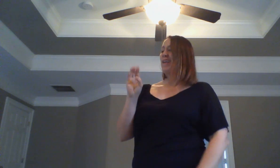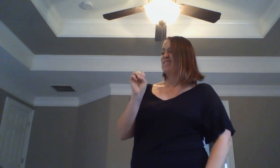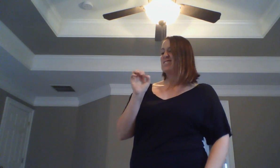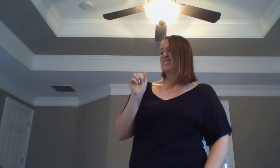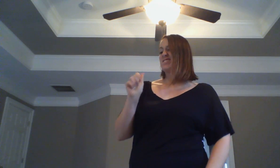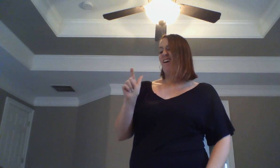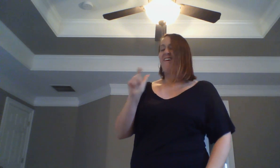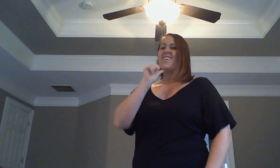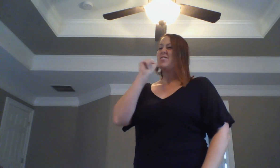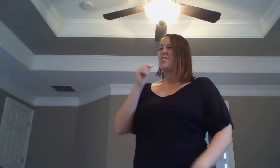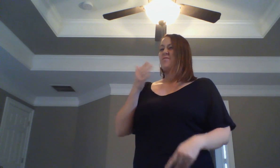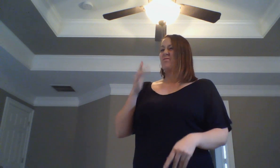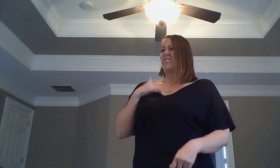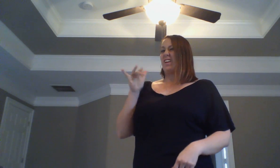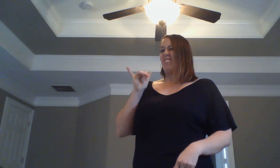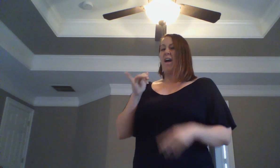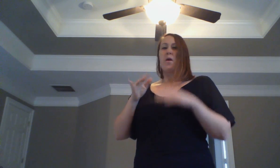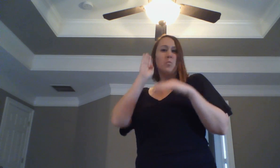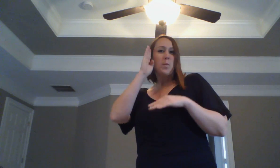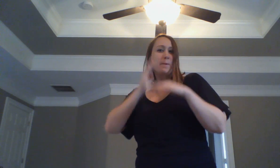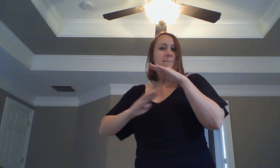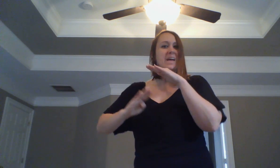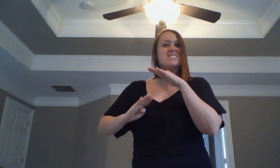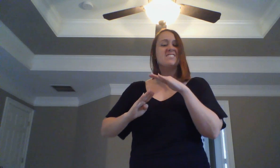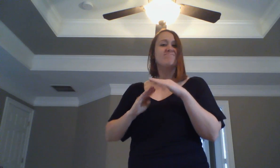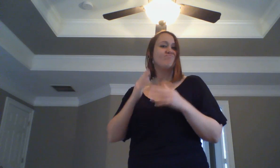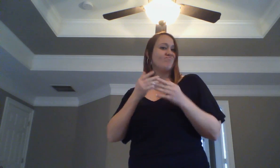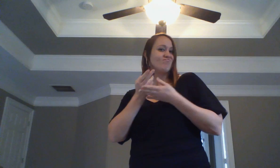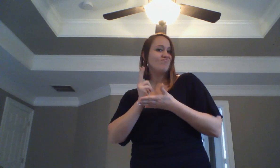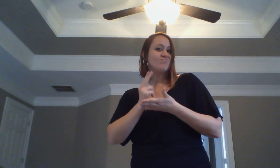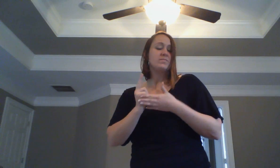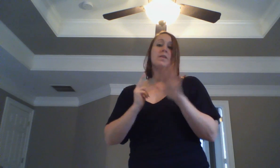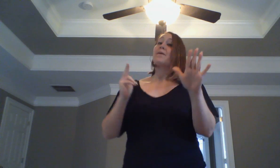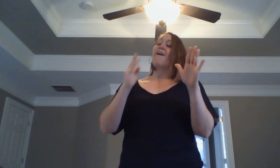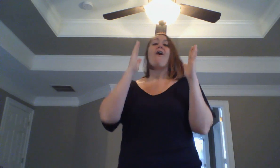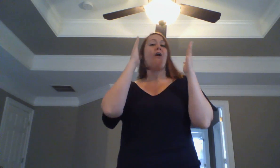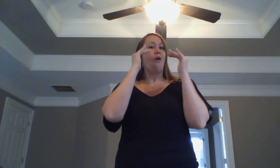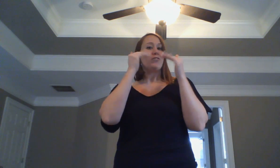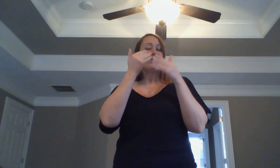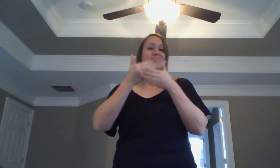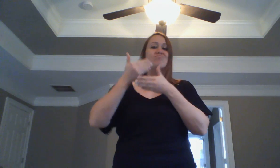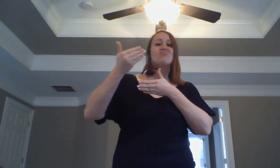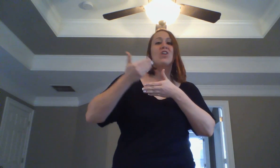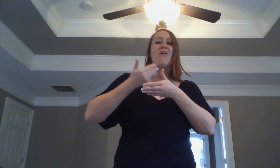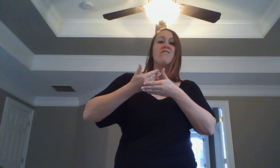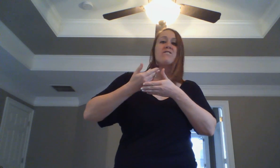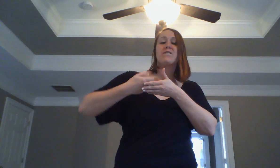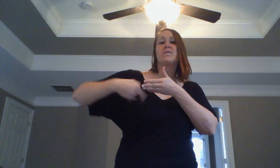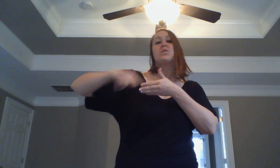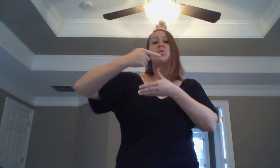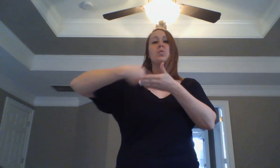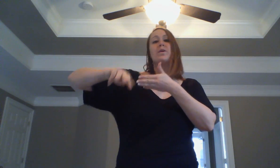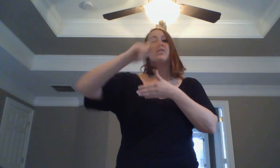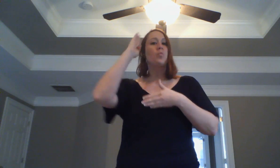apologize. Hopefully by the end of this presentation or in a couple of weeks it will seem basic. So let's get started with, I guess we could